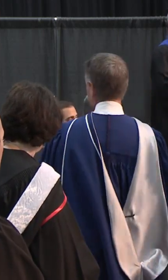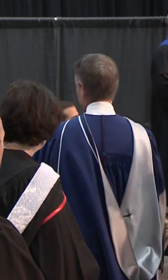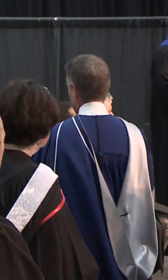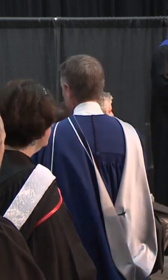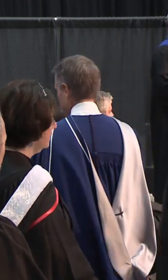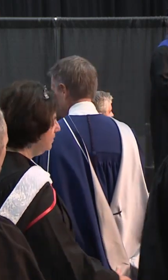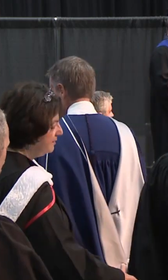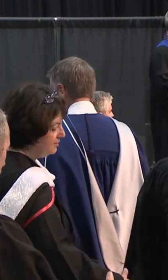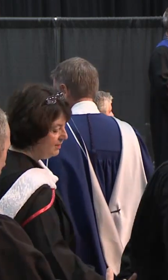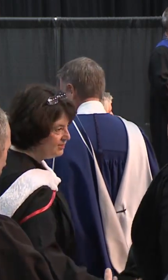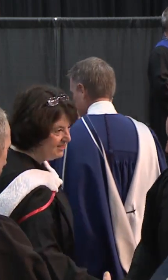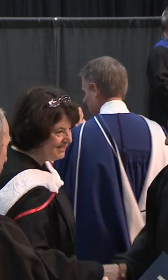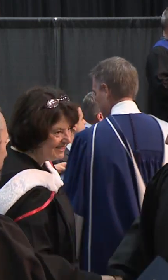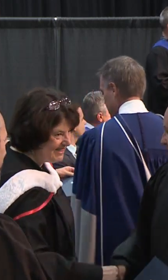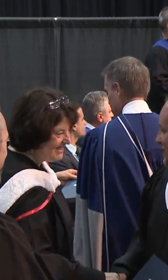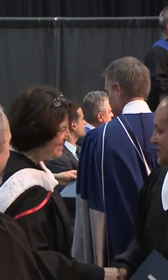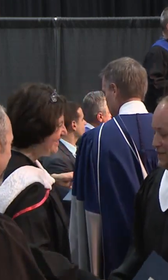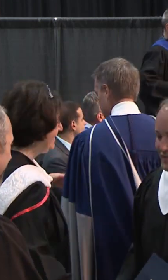Devin Woodrow.